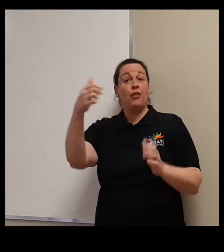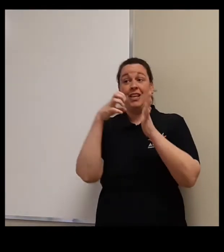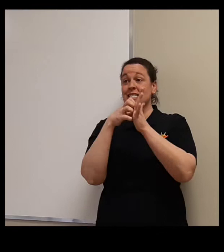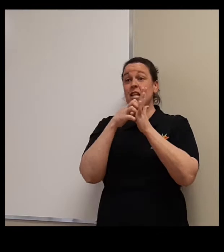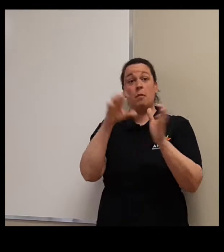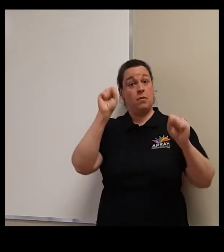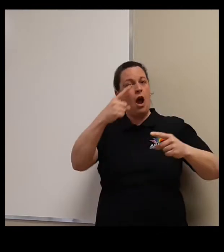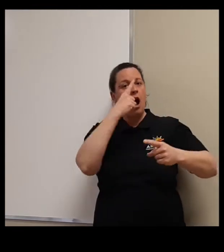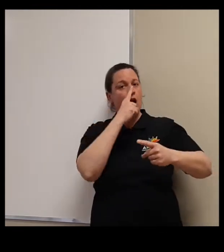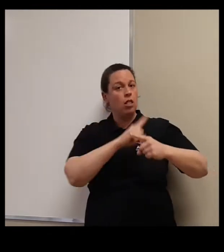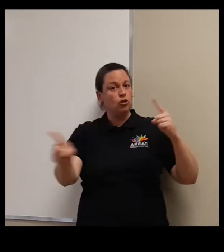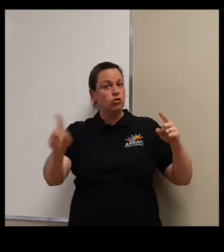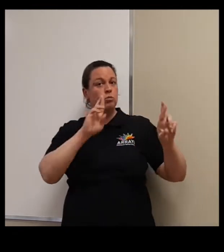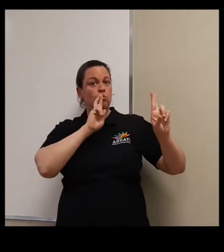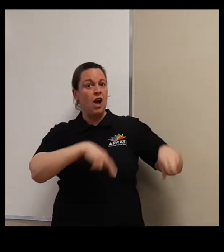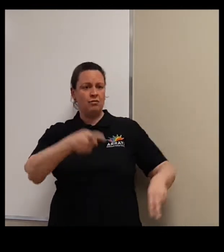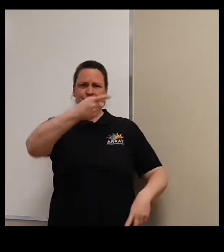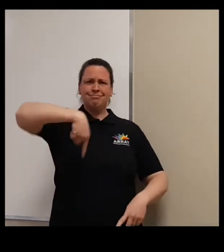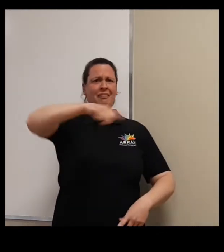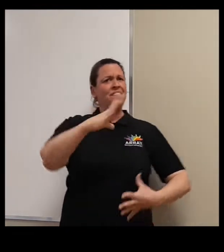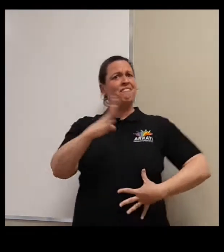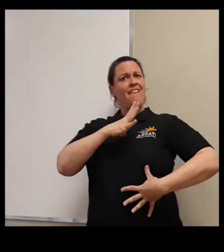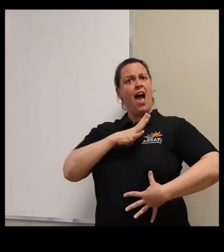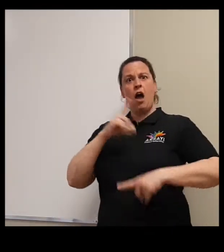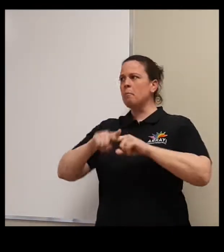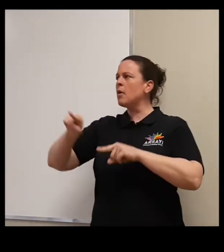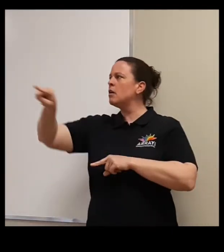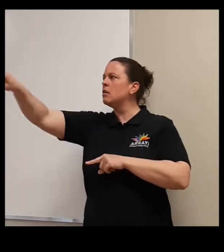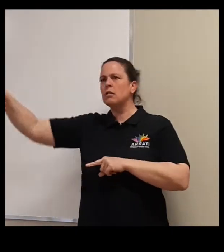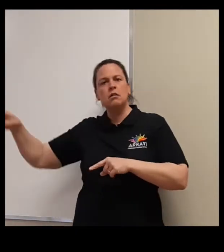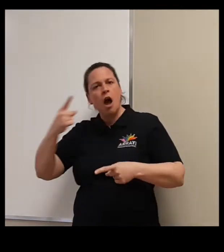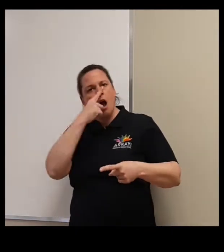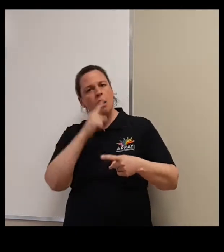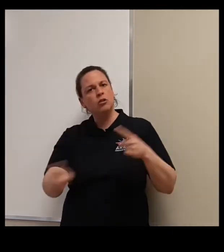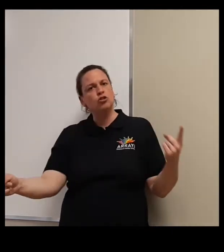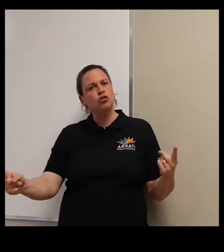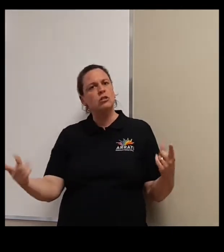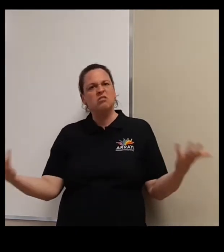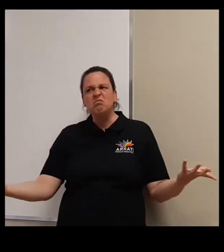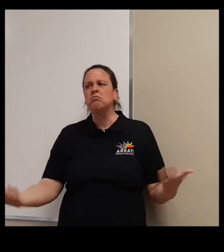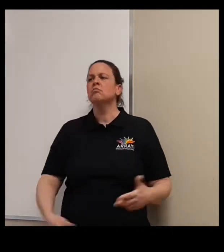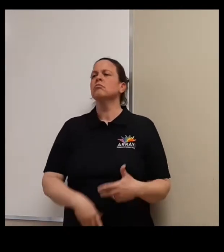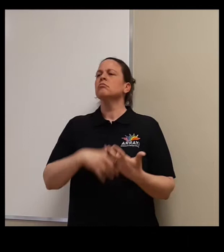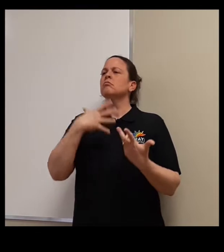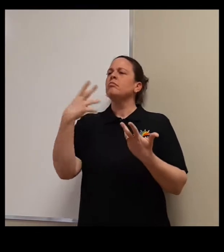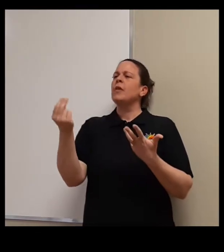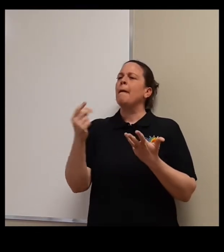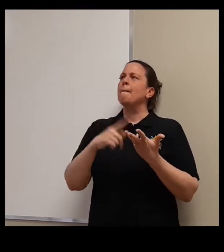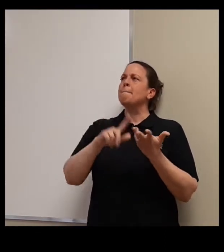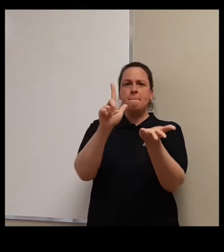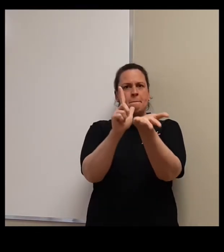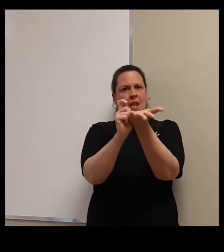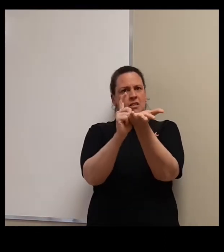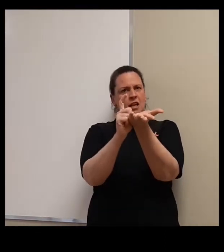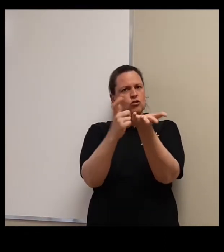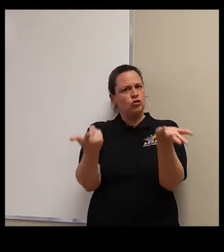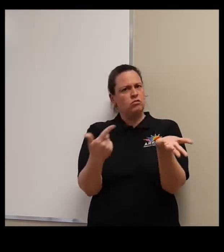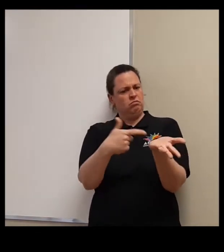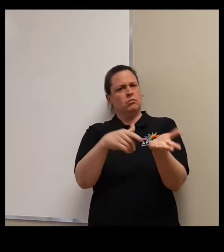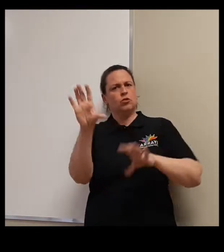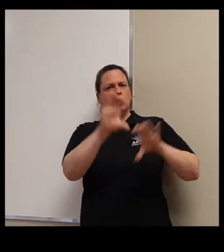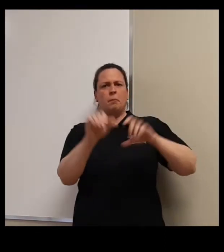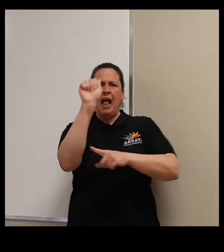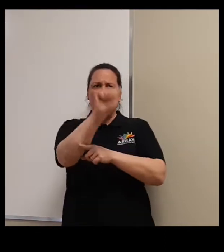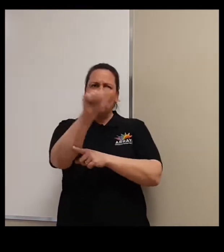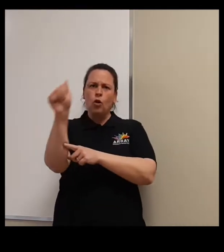this, someone else might be sensitive or allergic to it. Another example is alcohol-based sanitizer. It's safe